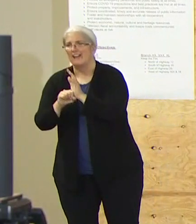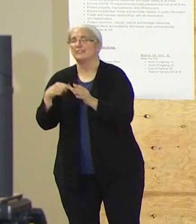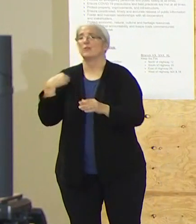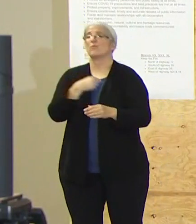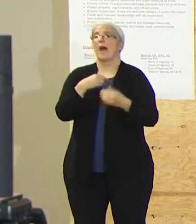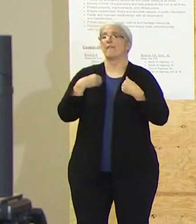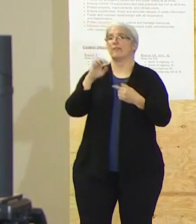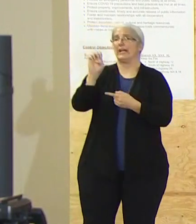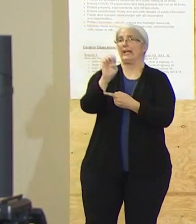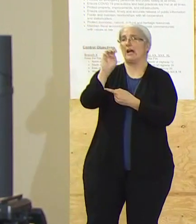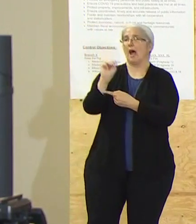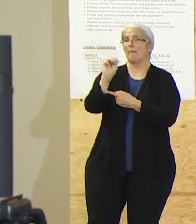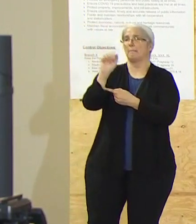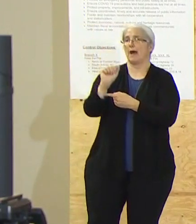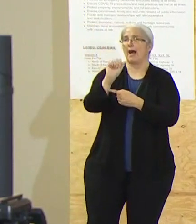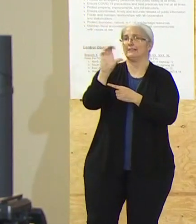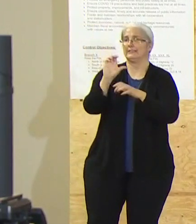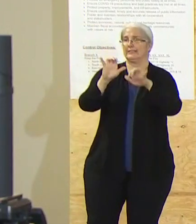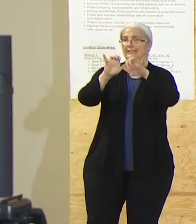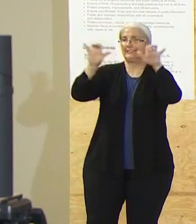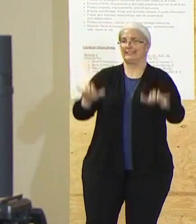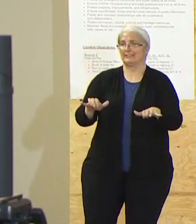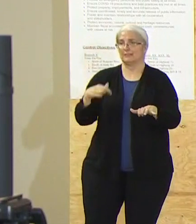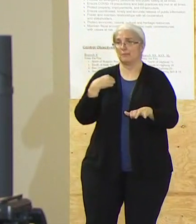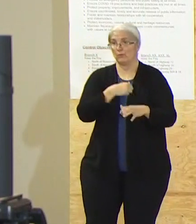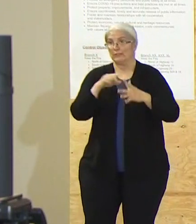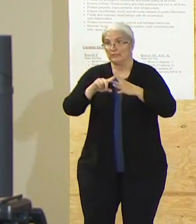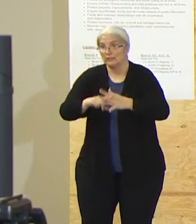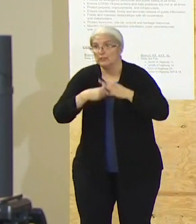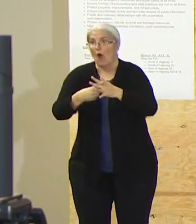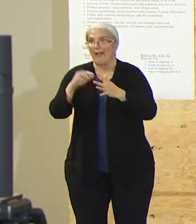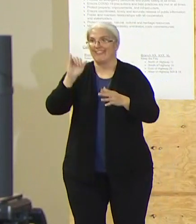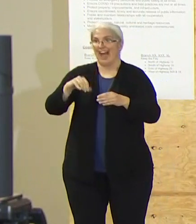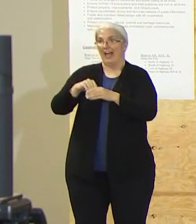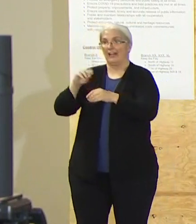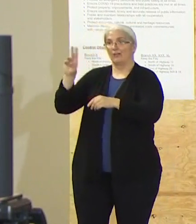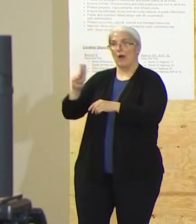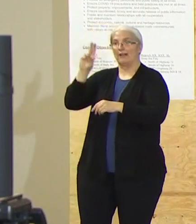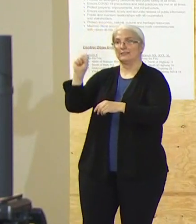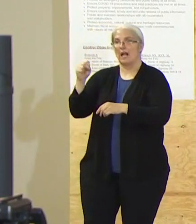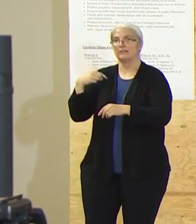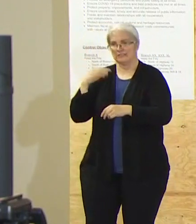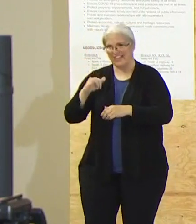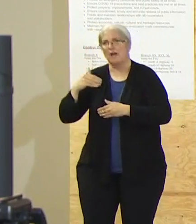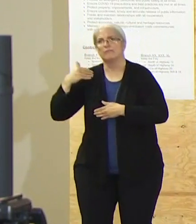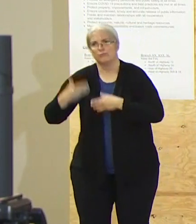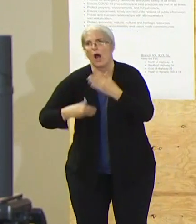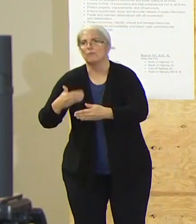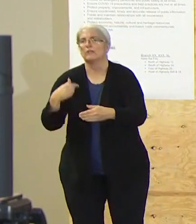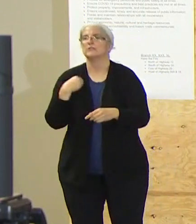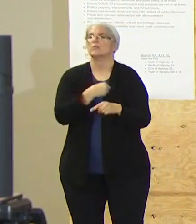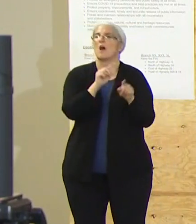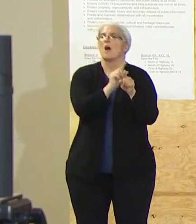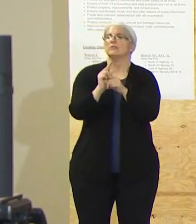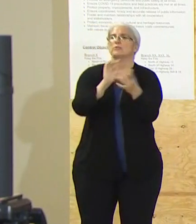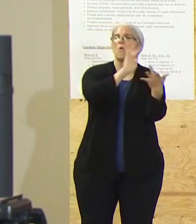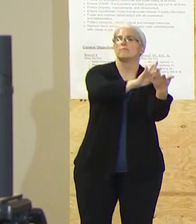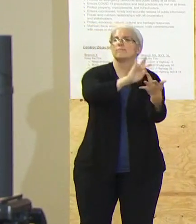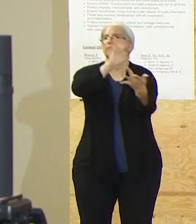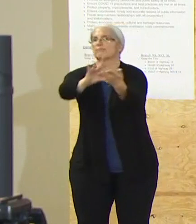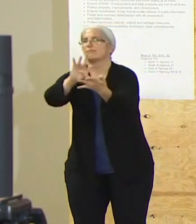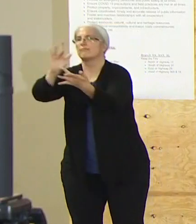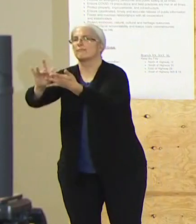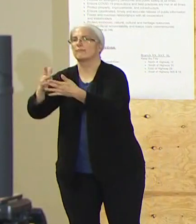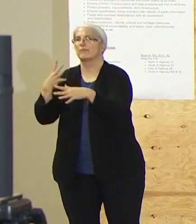United States. Progress being made in that space. We've also reached out across the border into